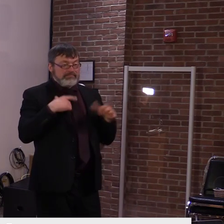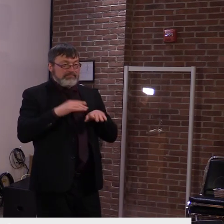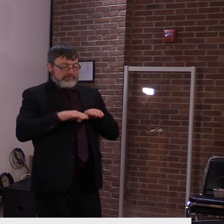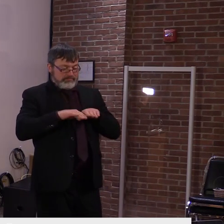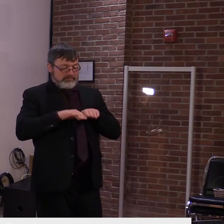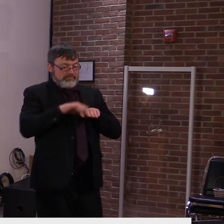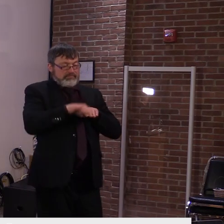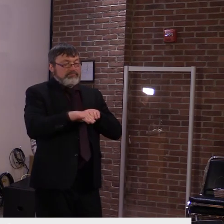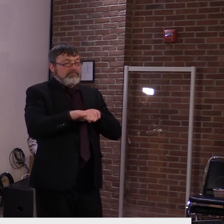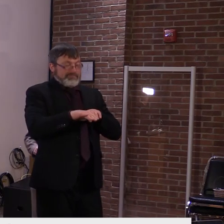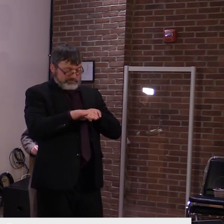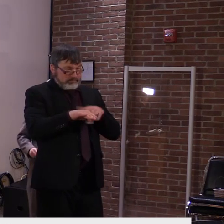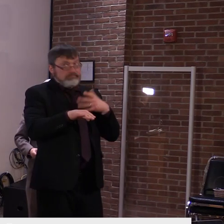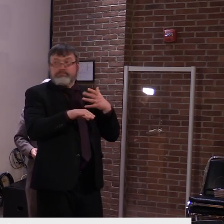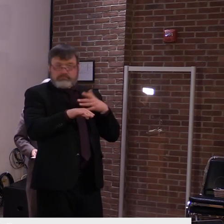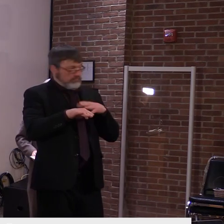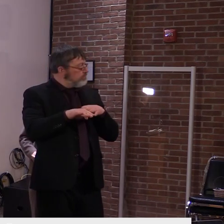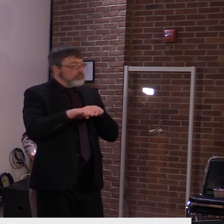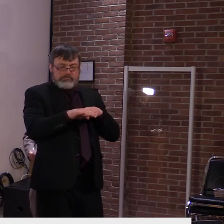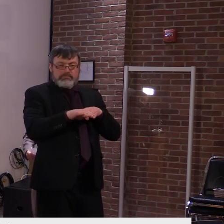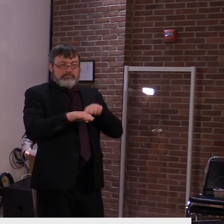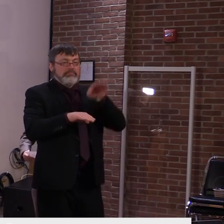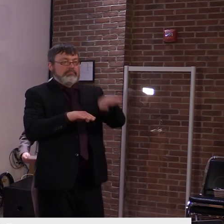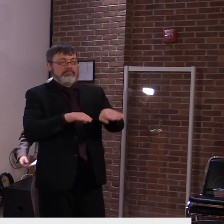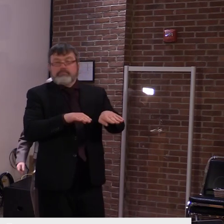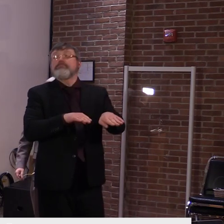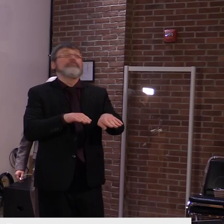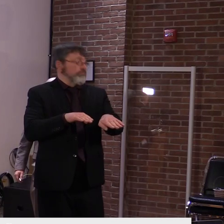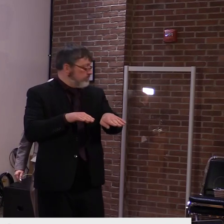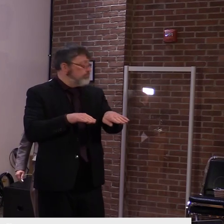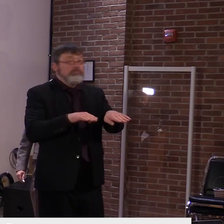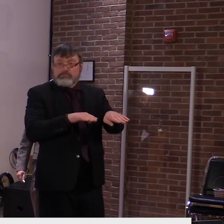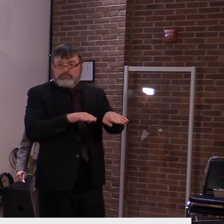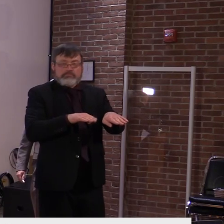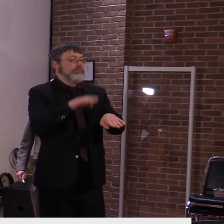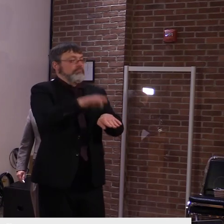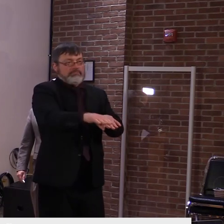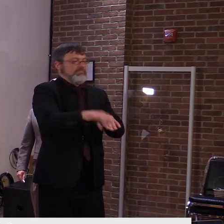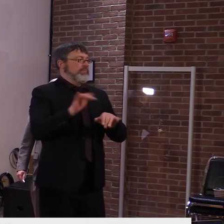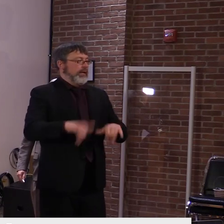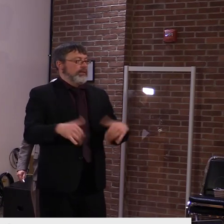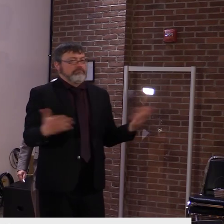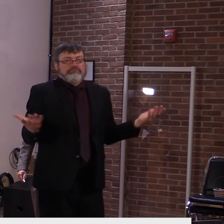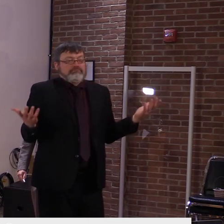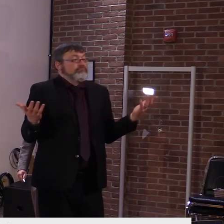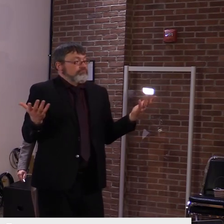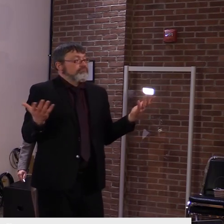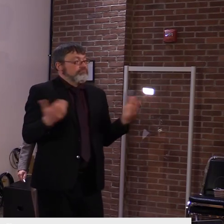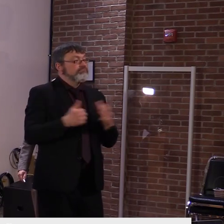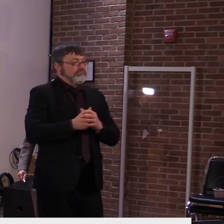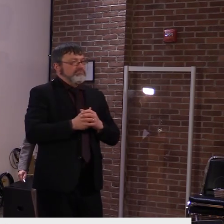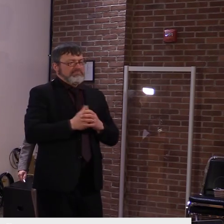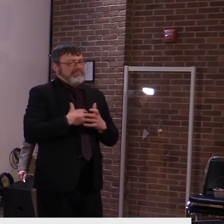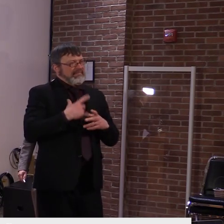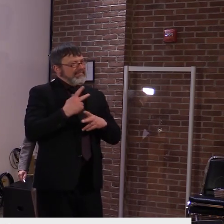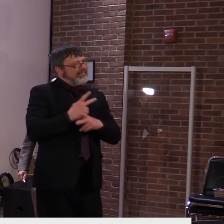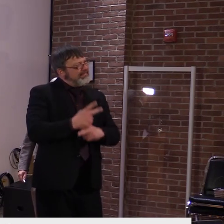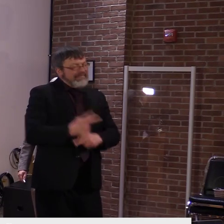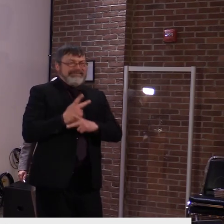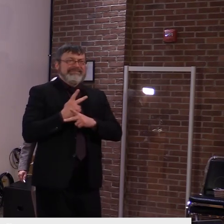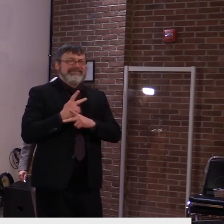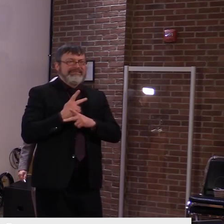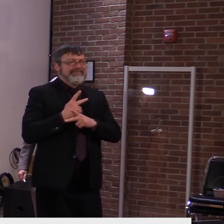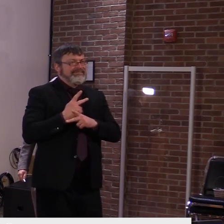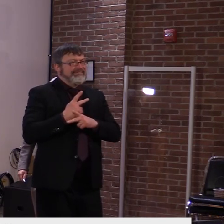of what we need to do to reopen the economy in a much more expedited way. But I would say, you know, we're on